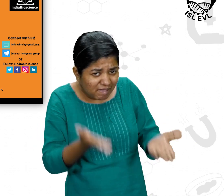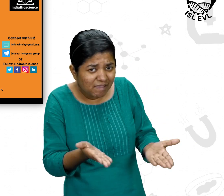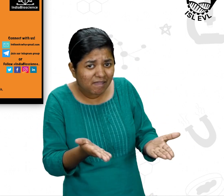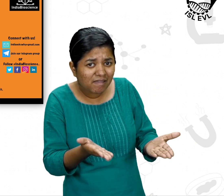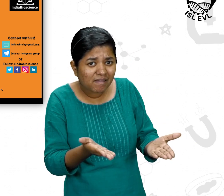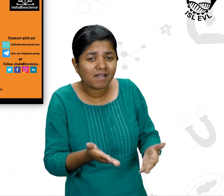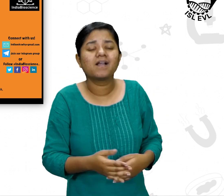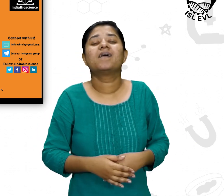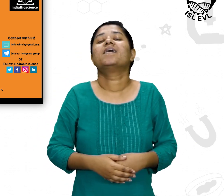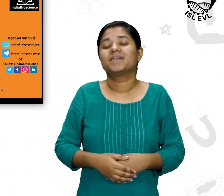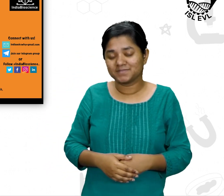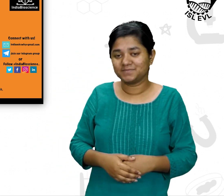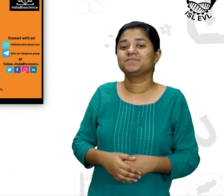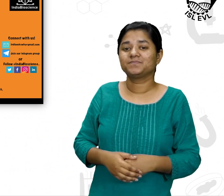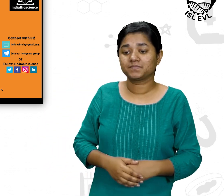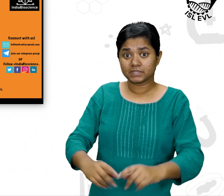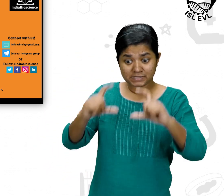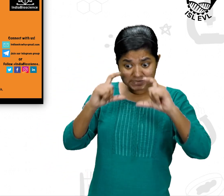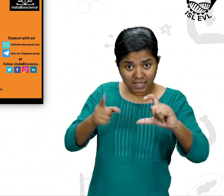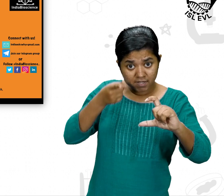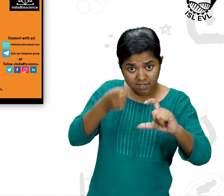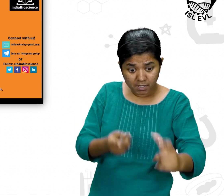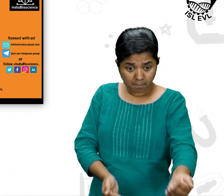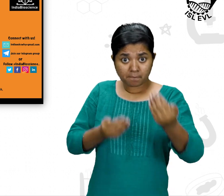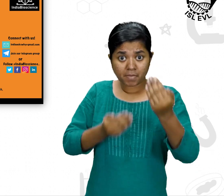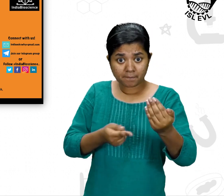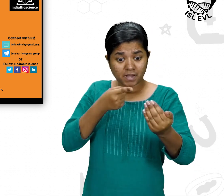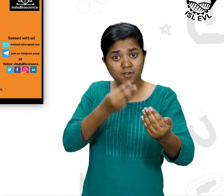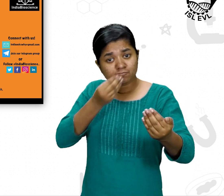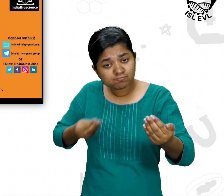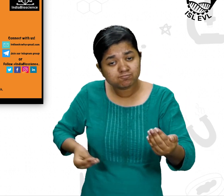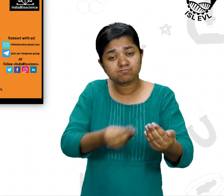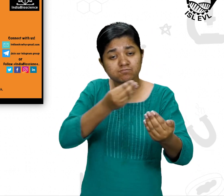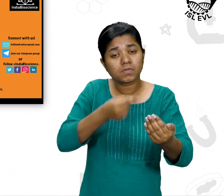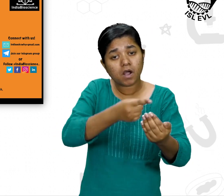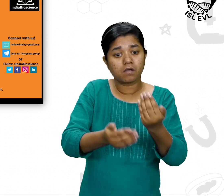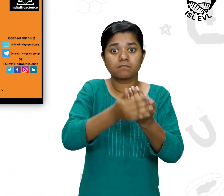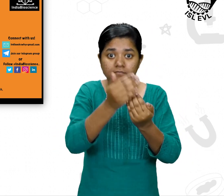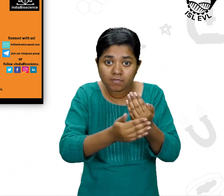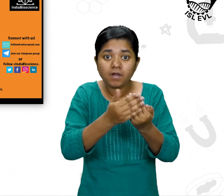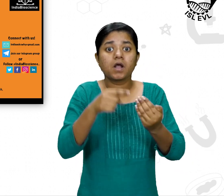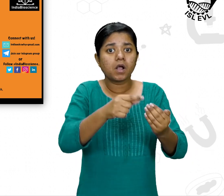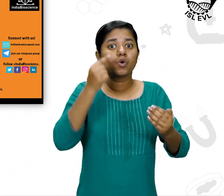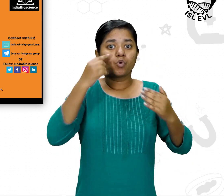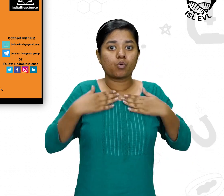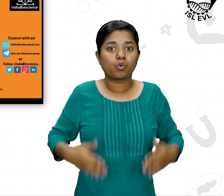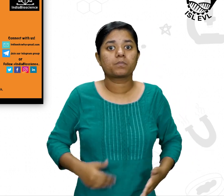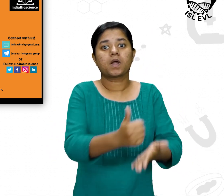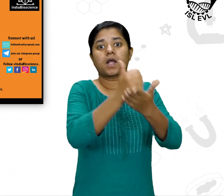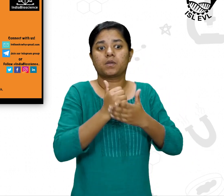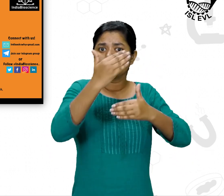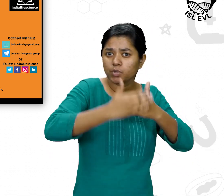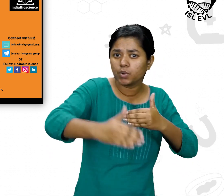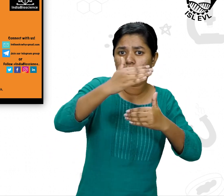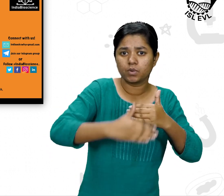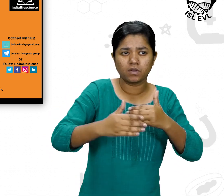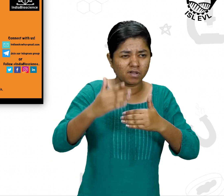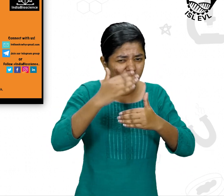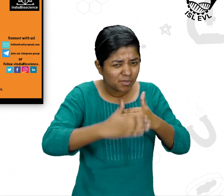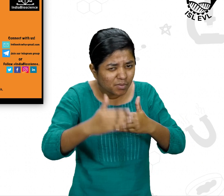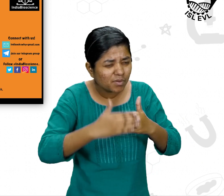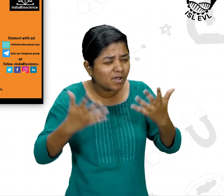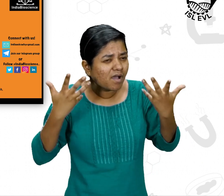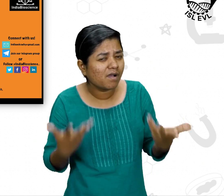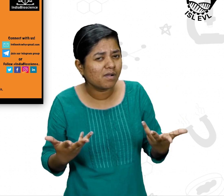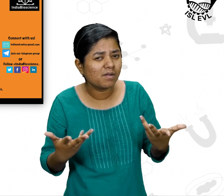Okay, tighten your seatbelt. Here's the explanation coming in. Taking care of our infants increases the chances of